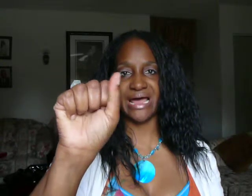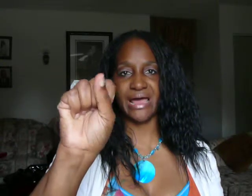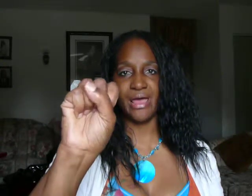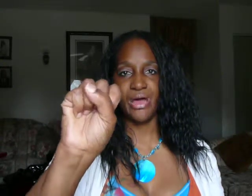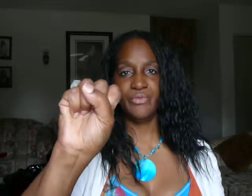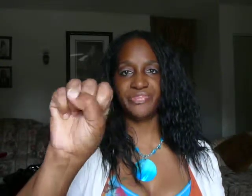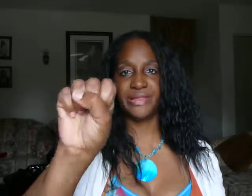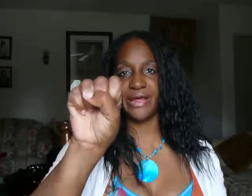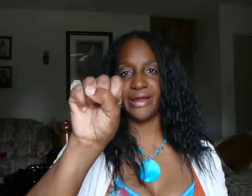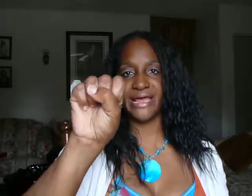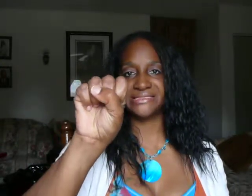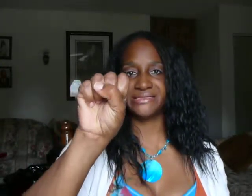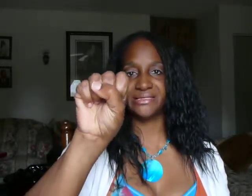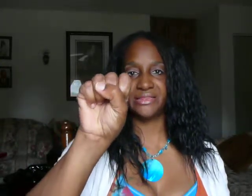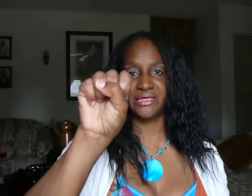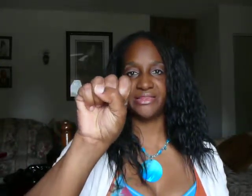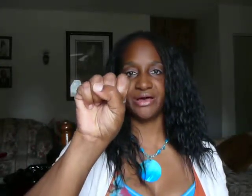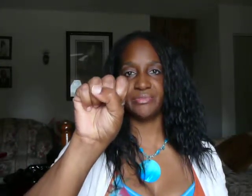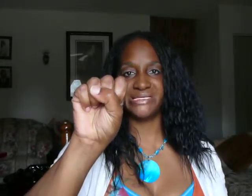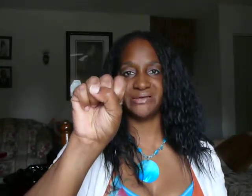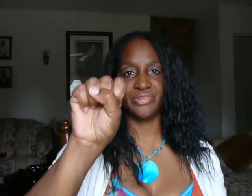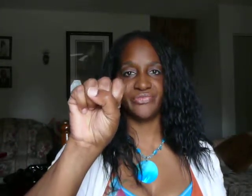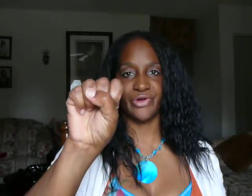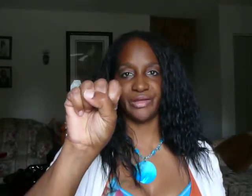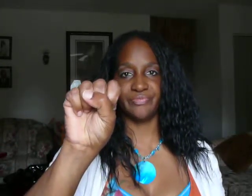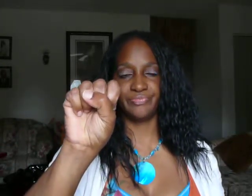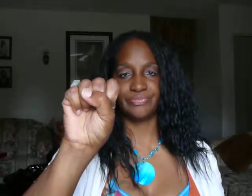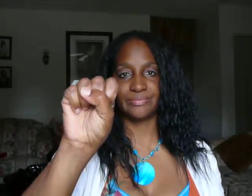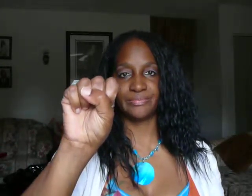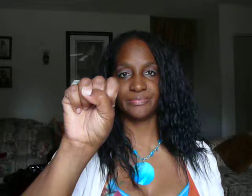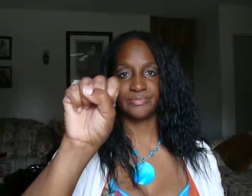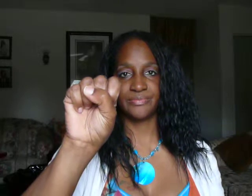side. With the letter S, the thumb is on the front.